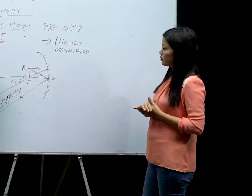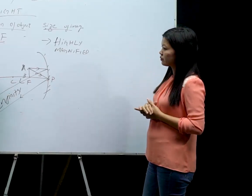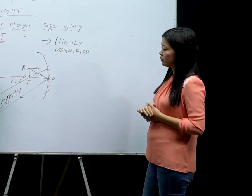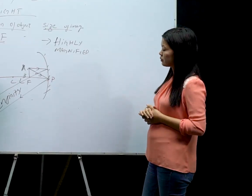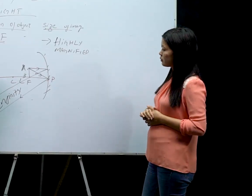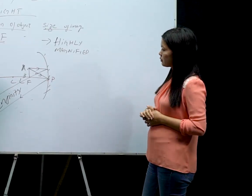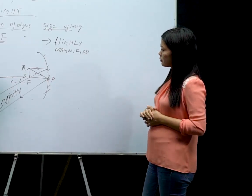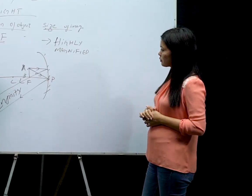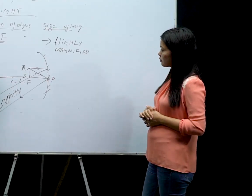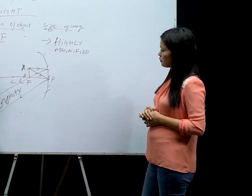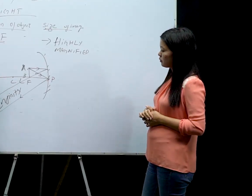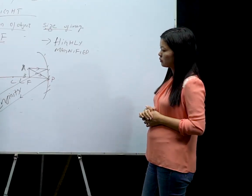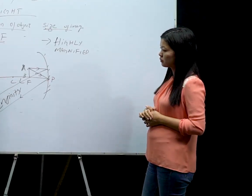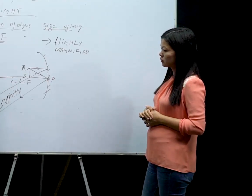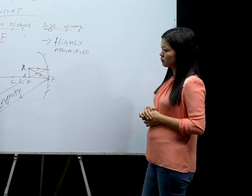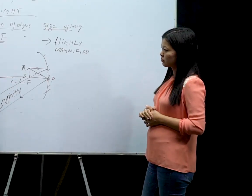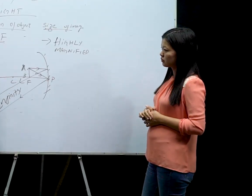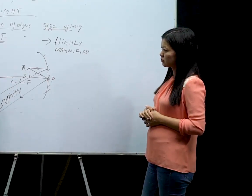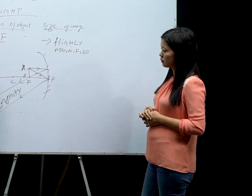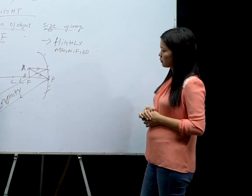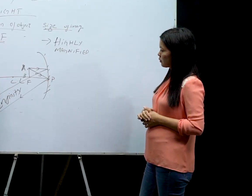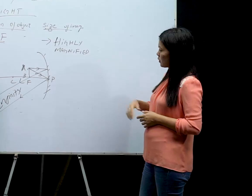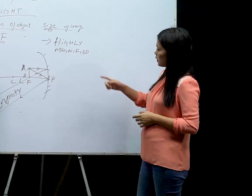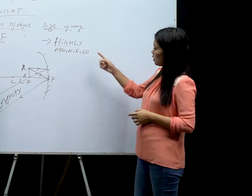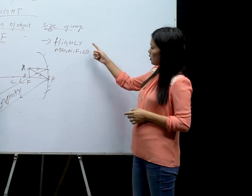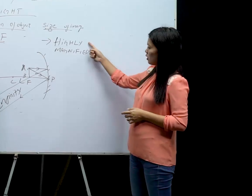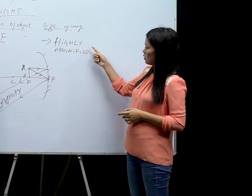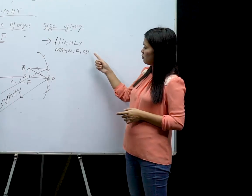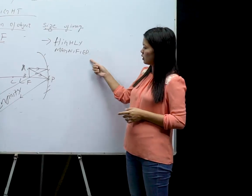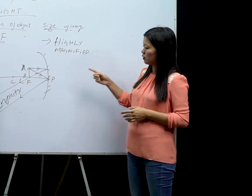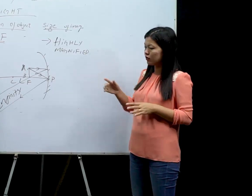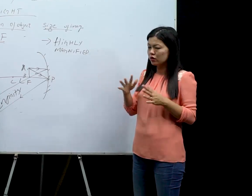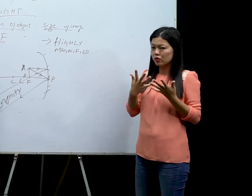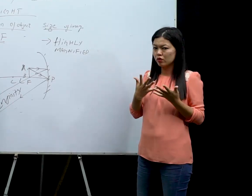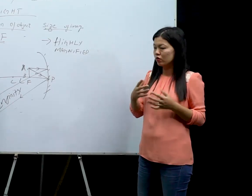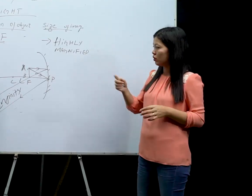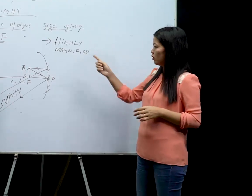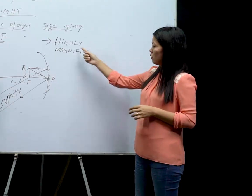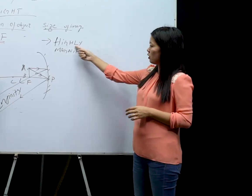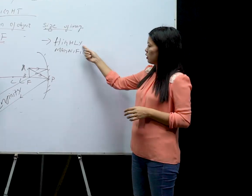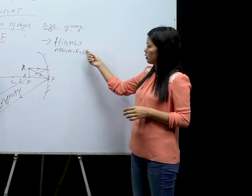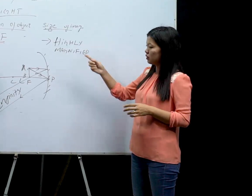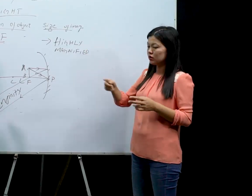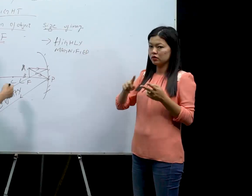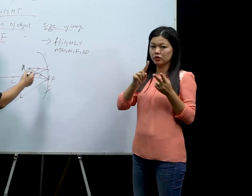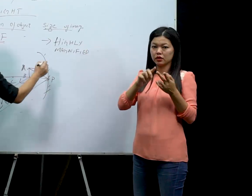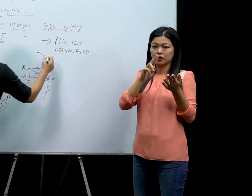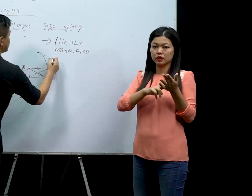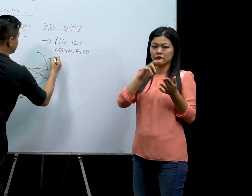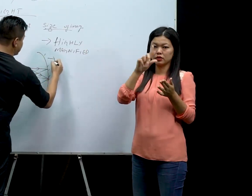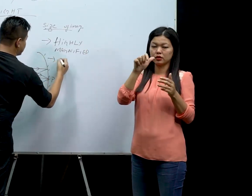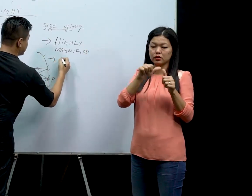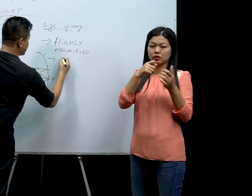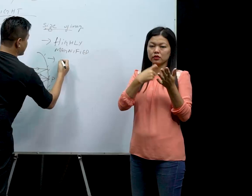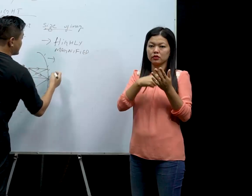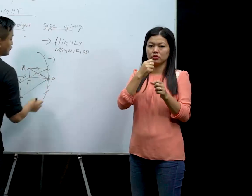image. Clear? Or we'll say it is highly enlarged. Clear? Highly magnified or highly enlarged. And